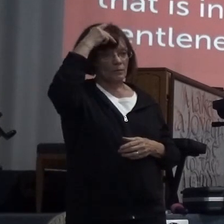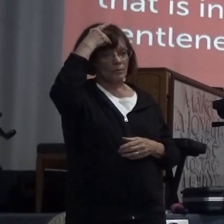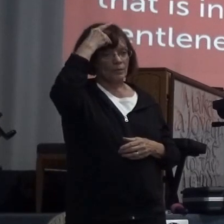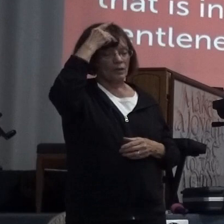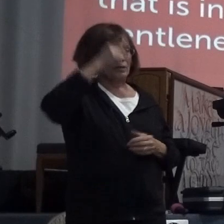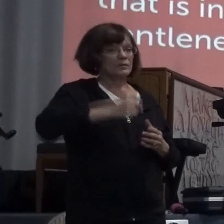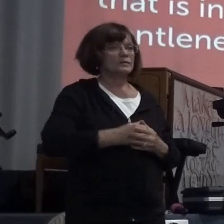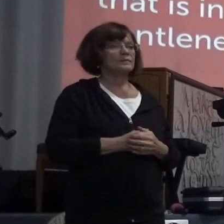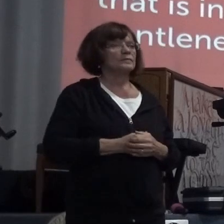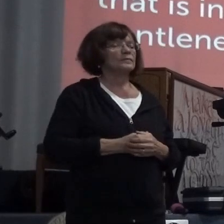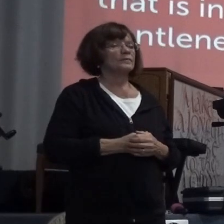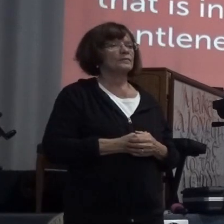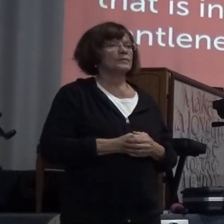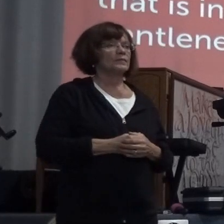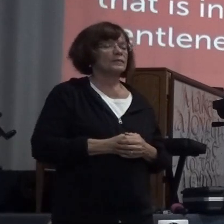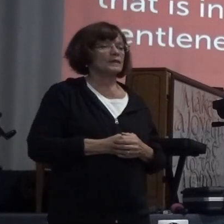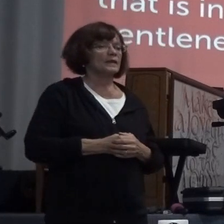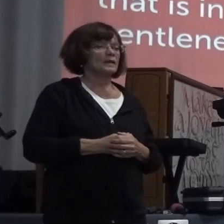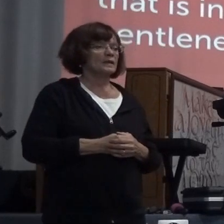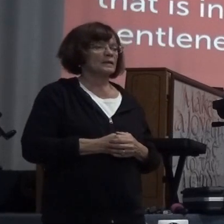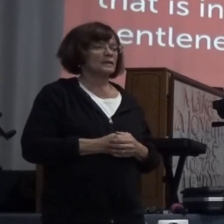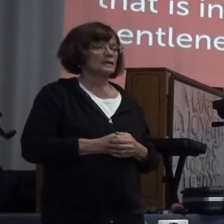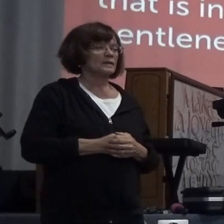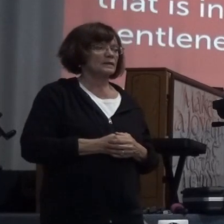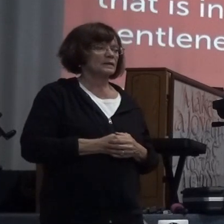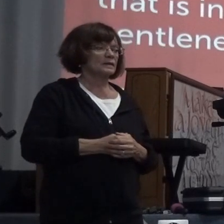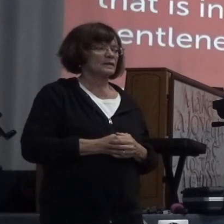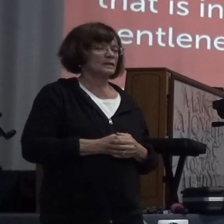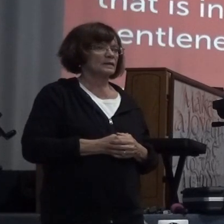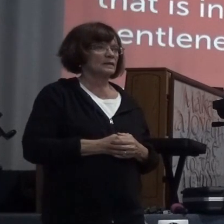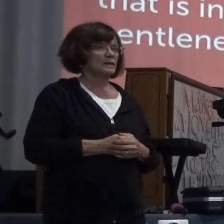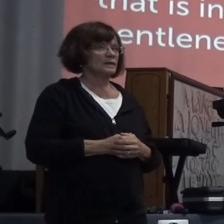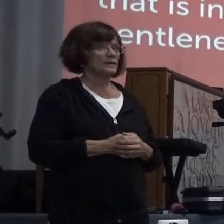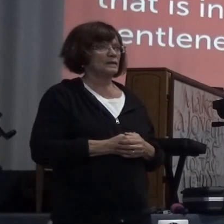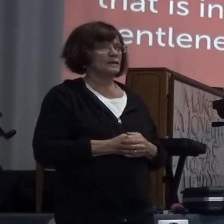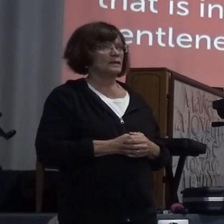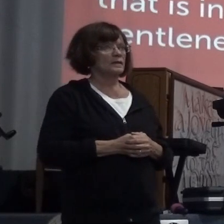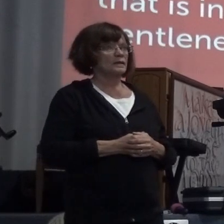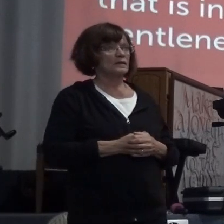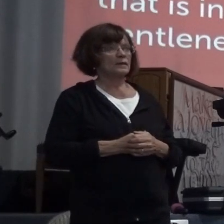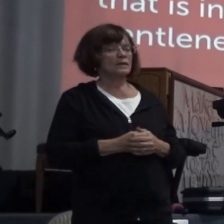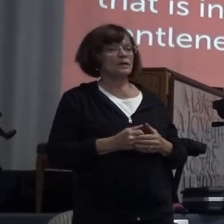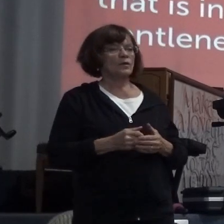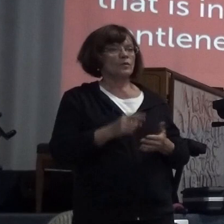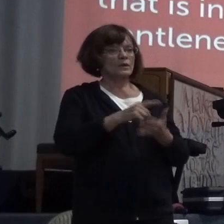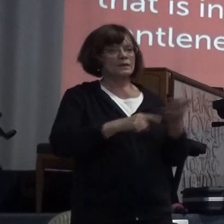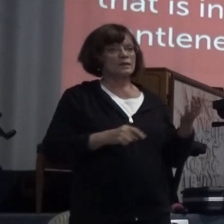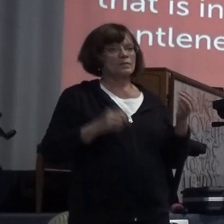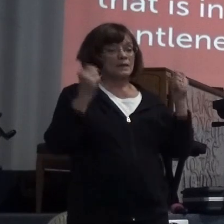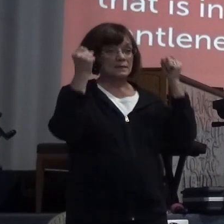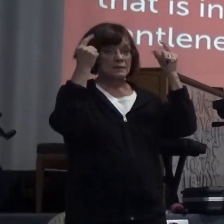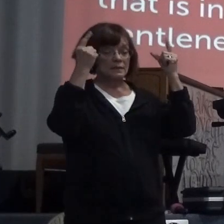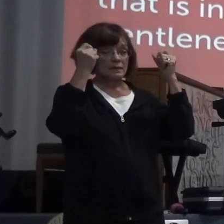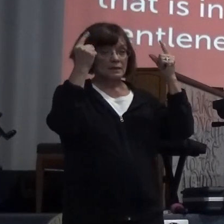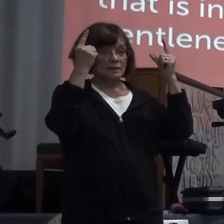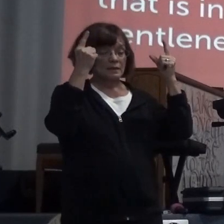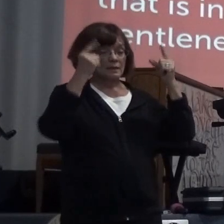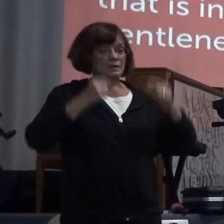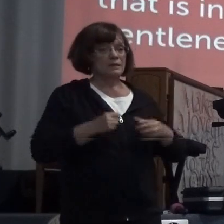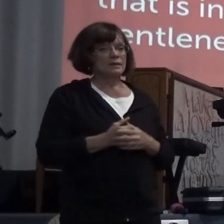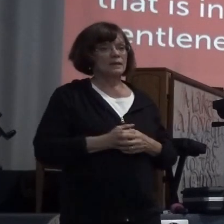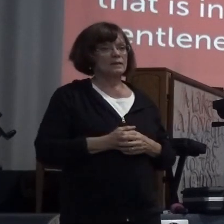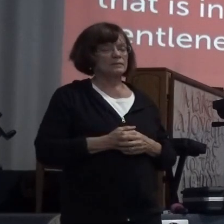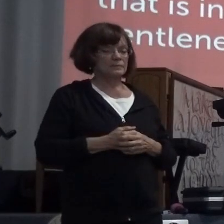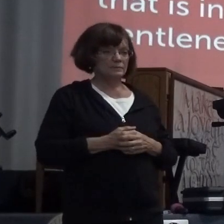charged Stephen and had him killed. And what an amazing thing that God would take him and change